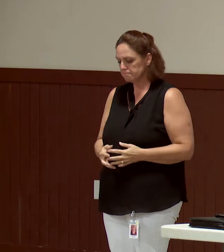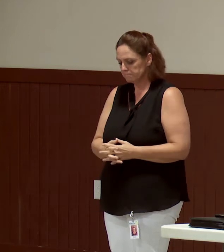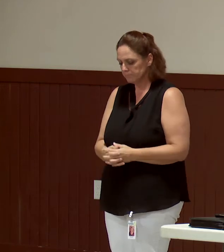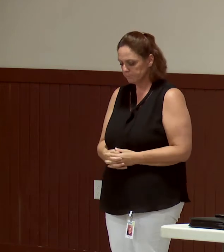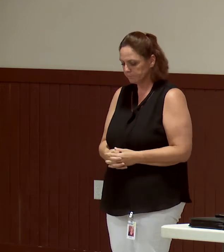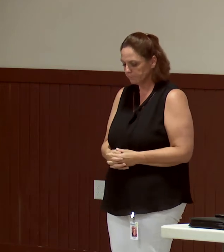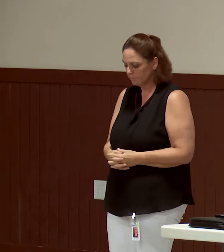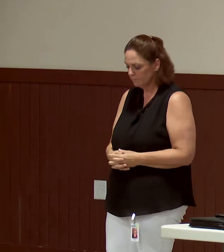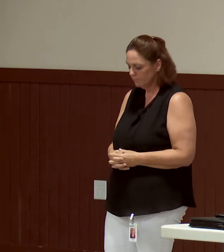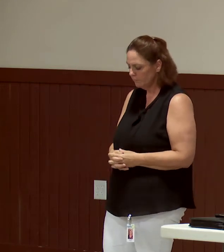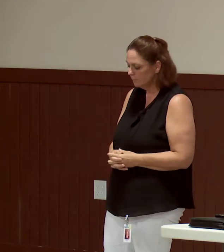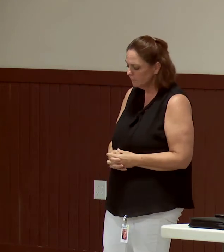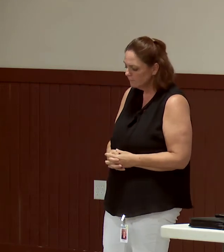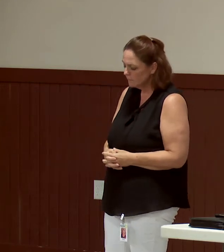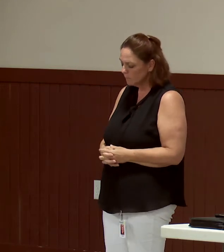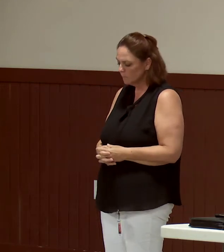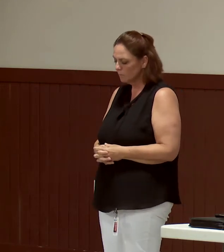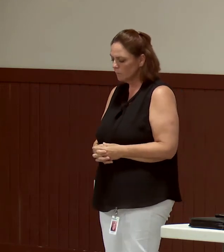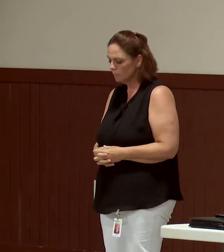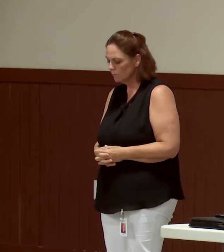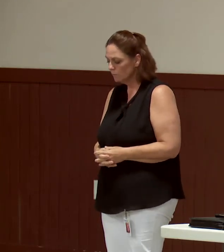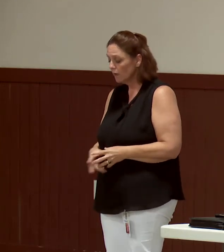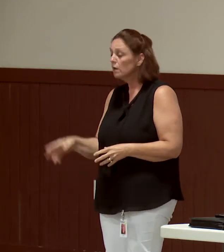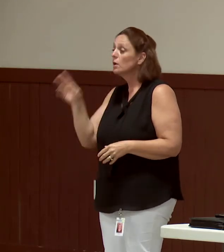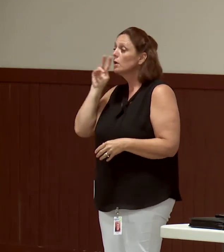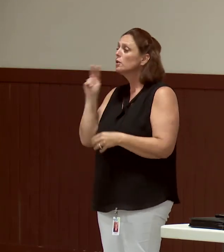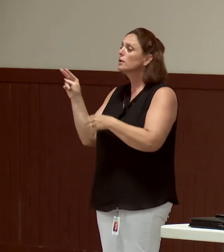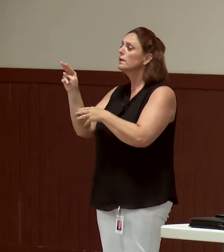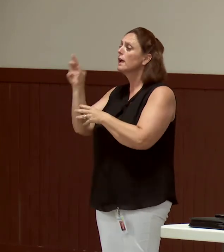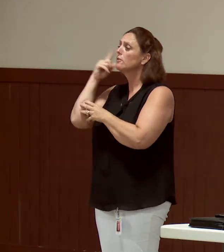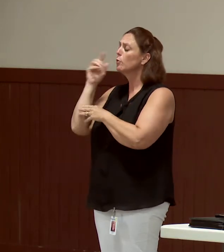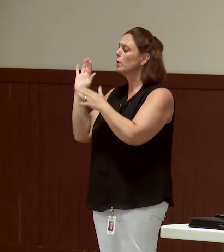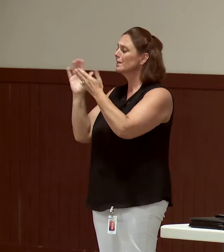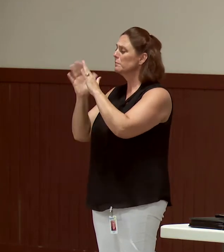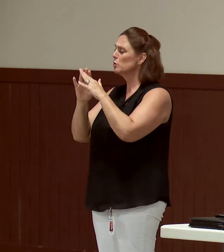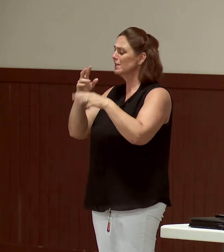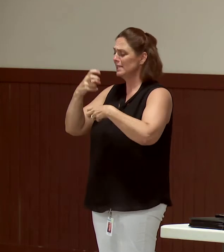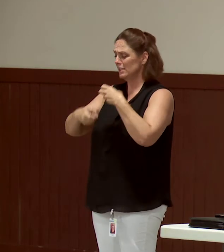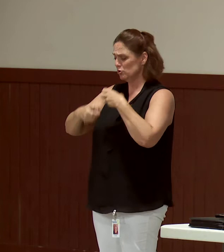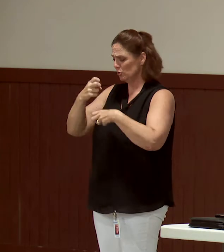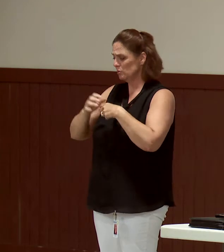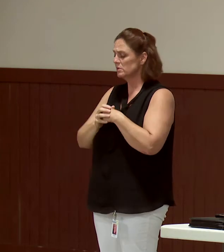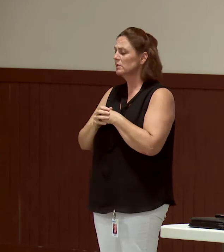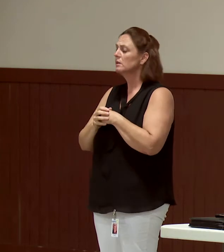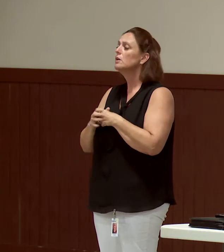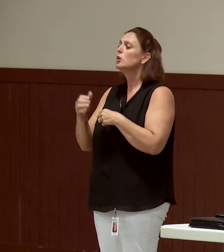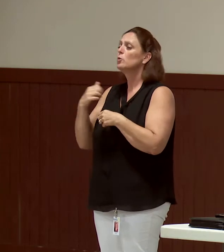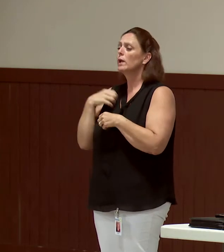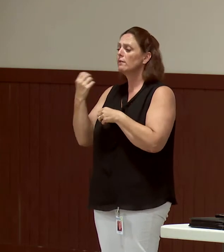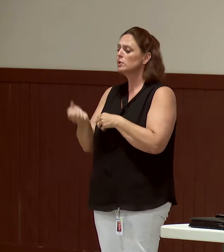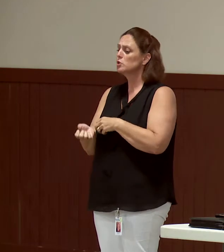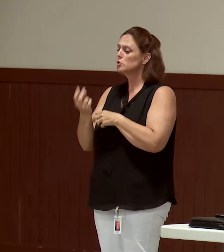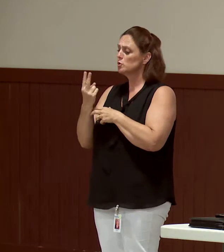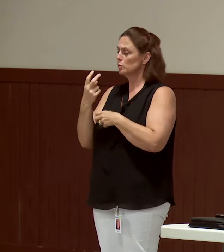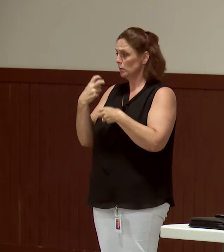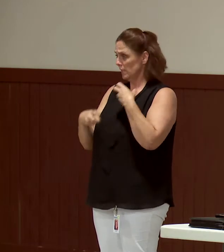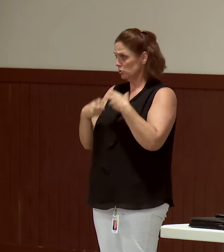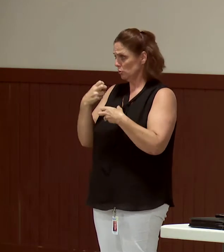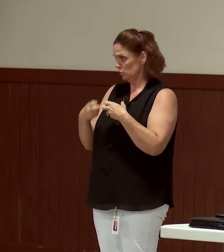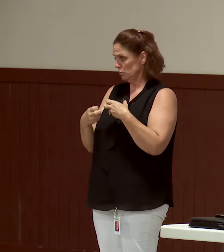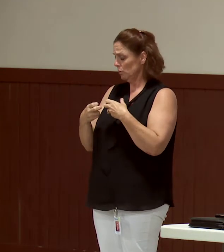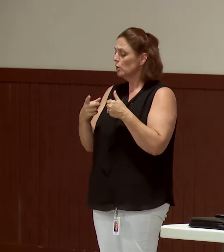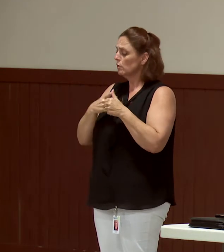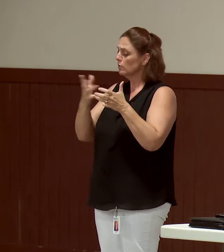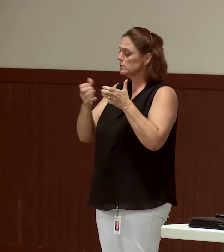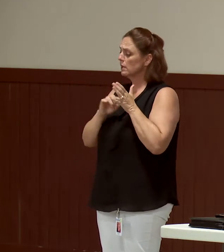So looking ahead to a couple community issues, I'll touch on two top community issues, but I wanted to point out